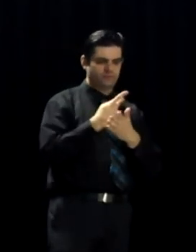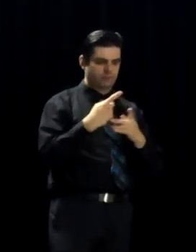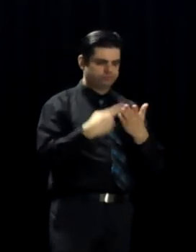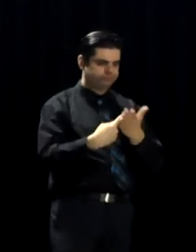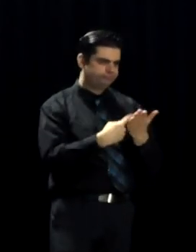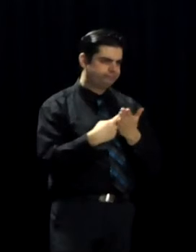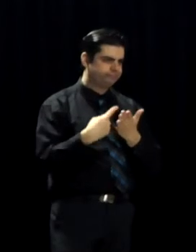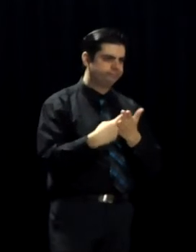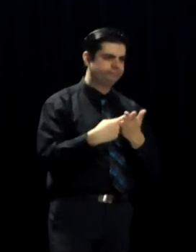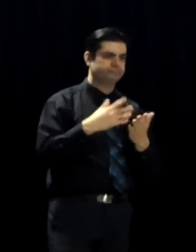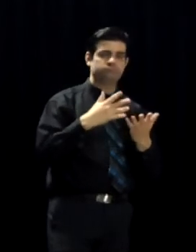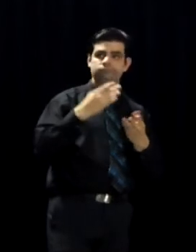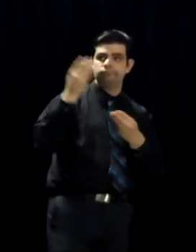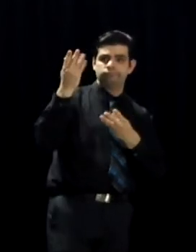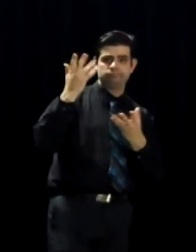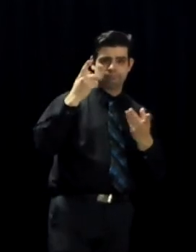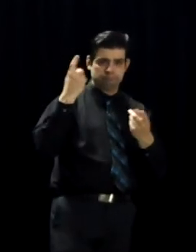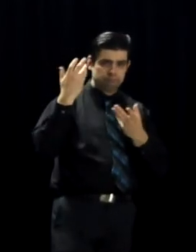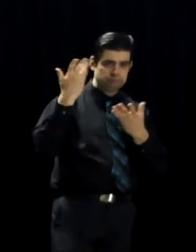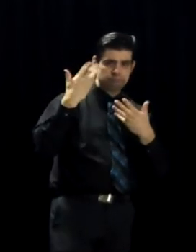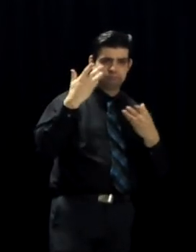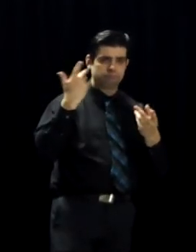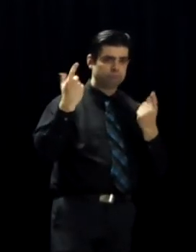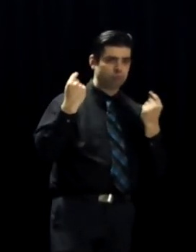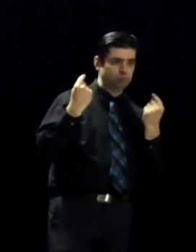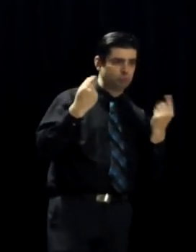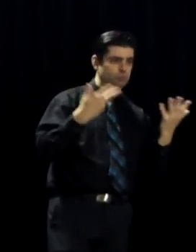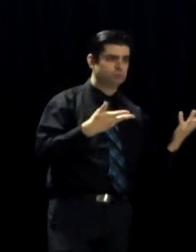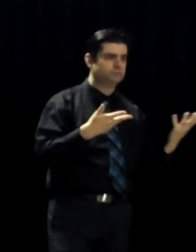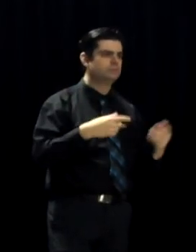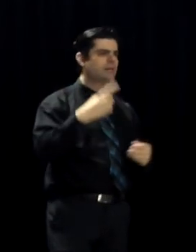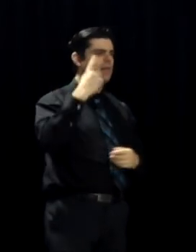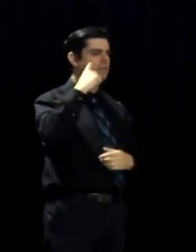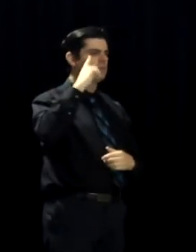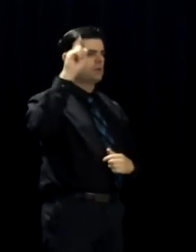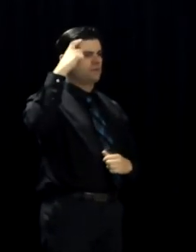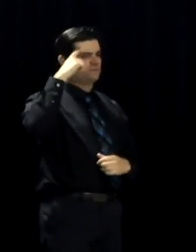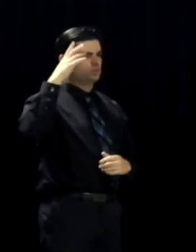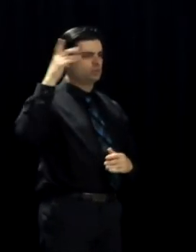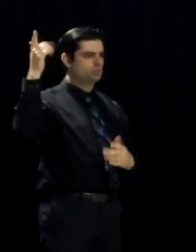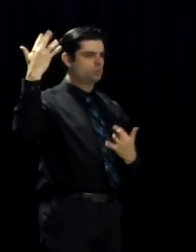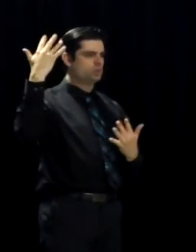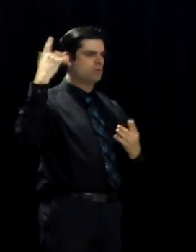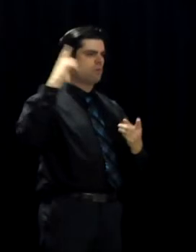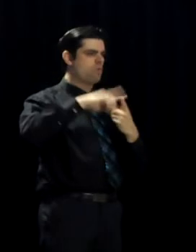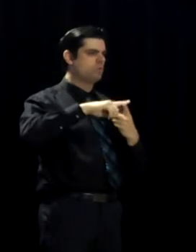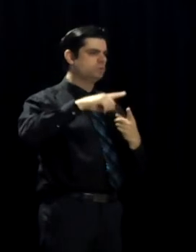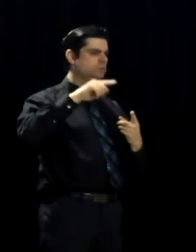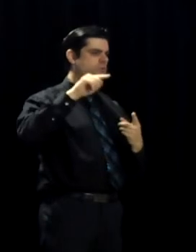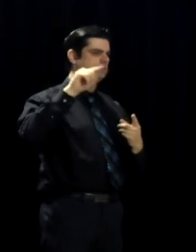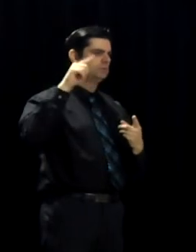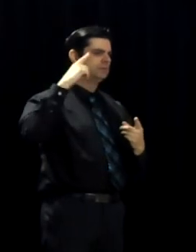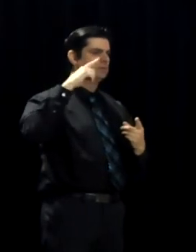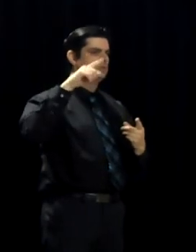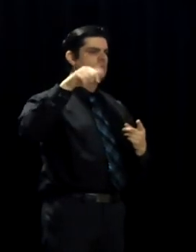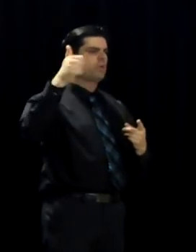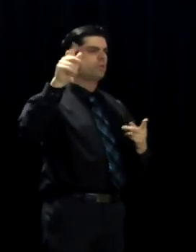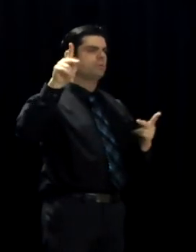quickly. I think the governor will probably wait to hear back from them, would be my assumption. But it's certainly, I think, something that we